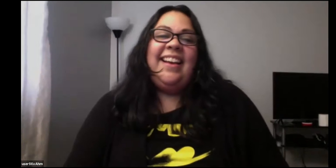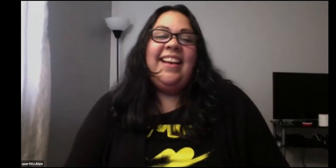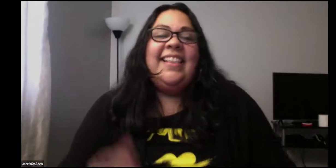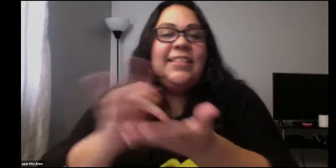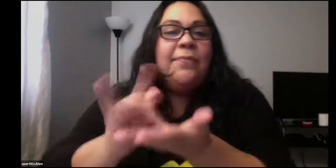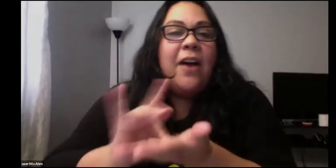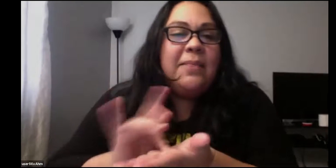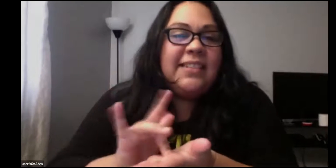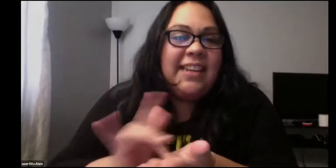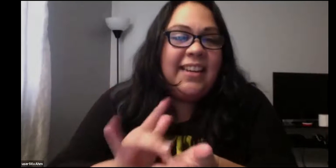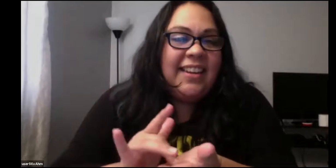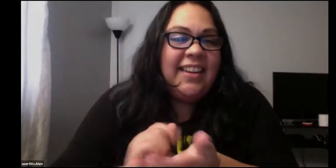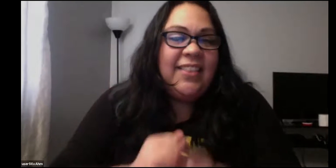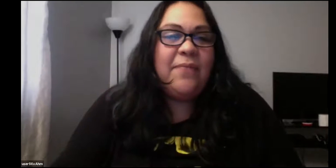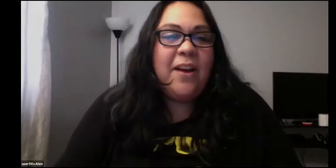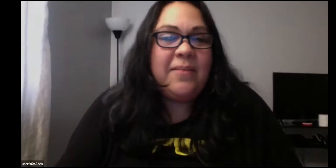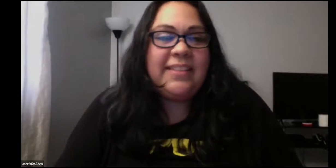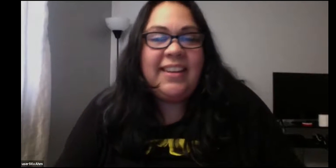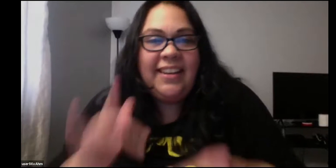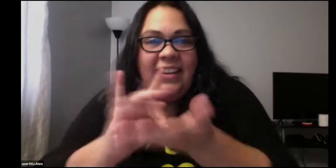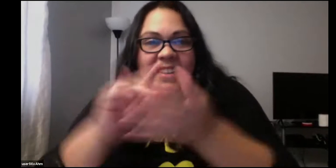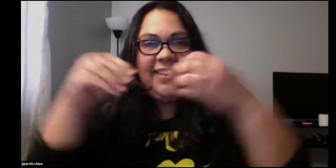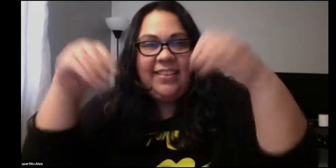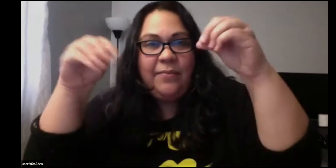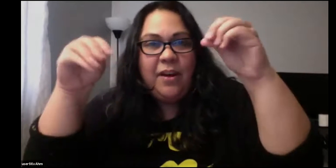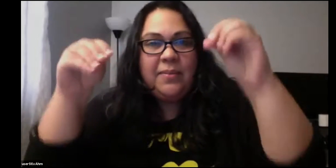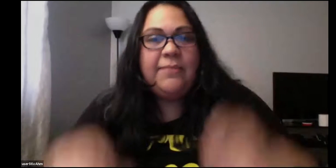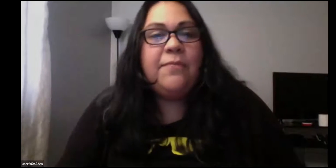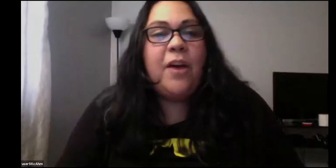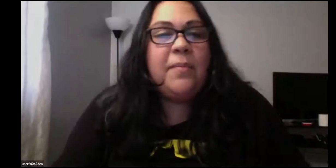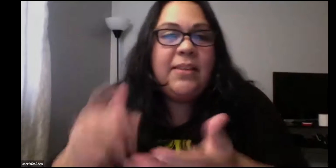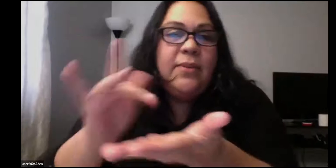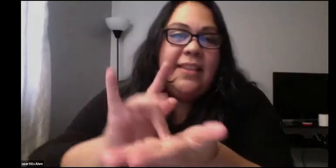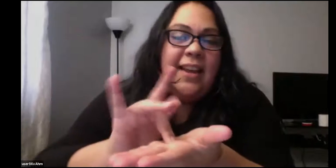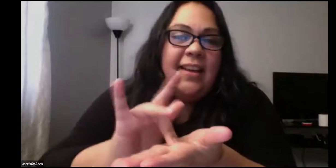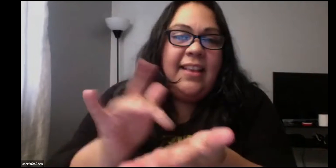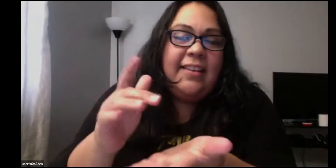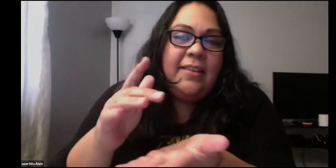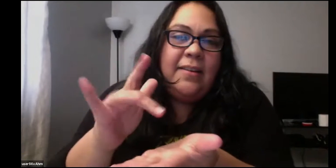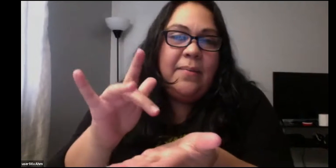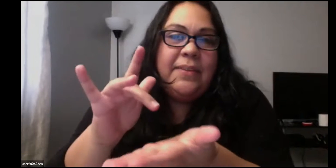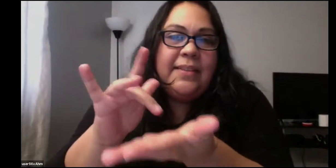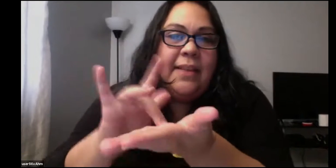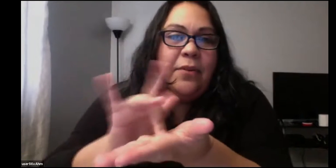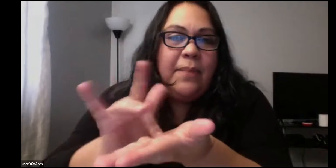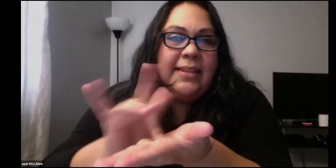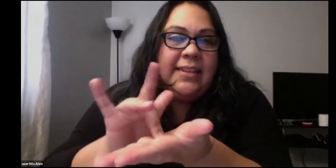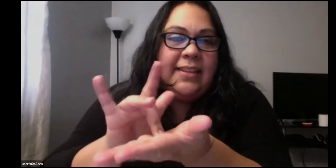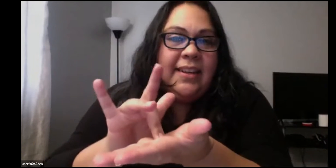That's the pharmacy. The pharmacy. The pharmacy. For pharmacy, we say like the sign for medicine and